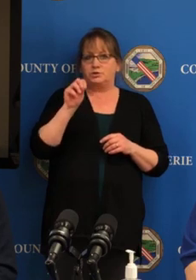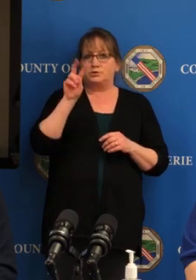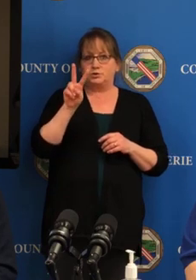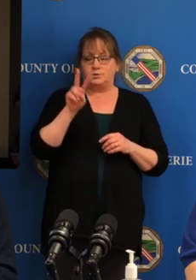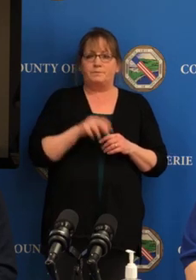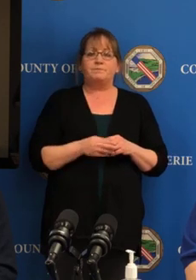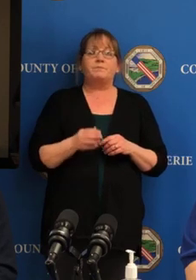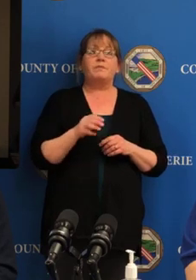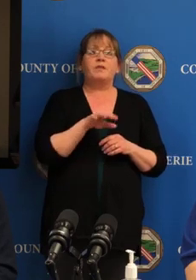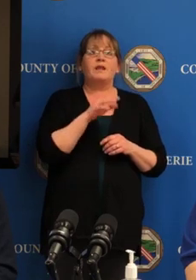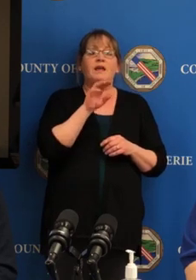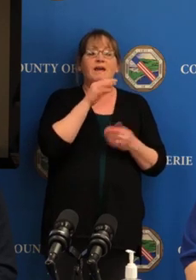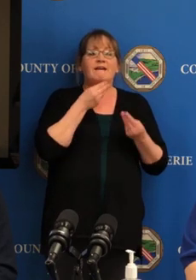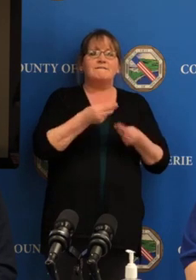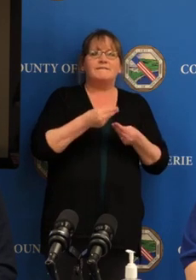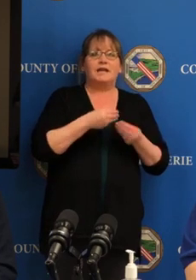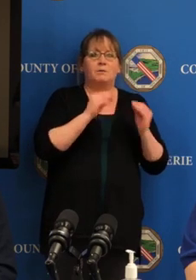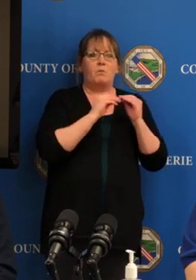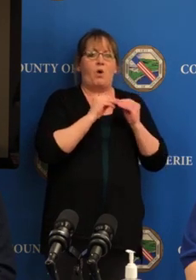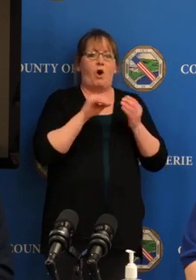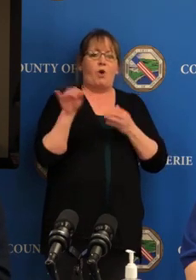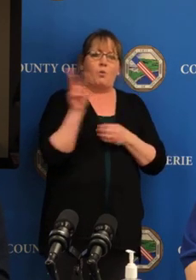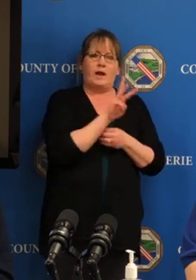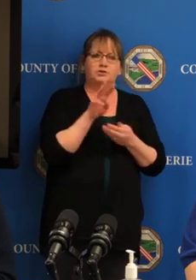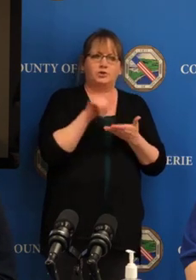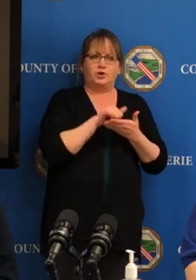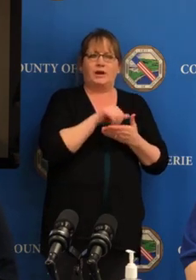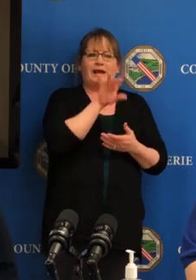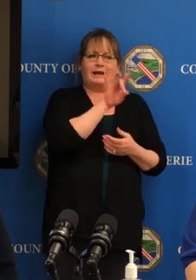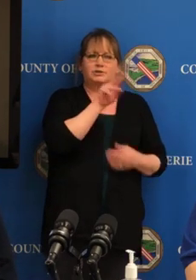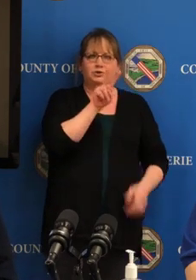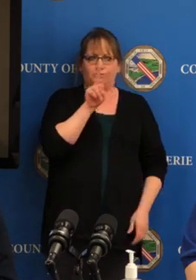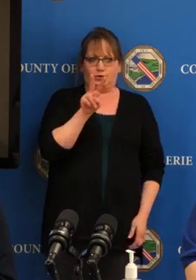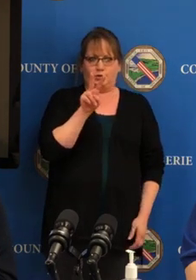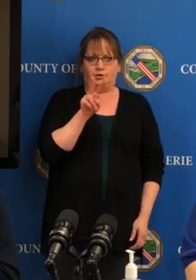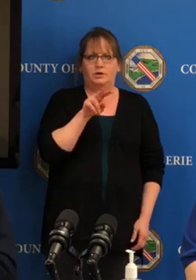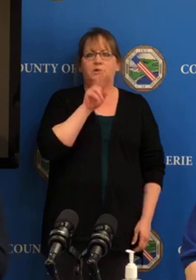822-2002. Again, that's Feed-More Western New York,